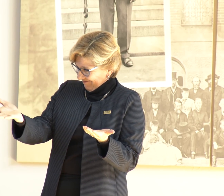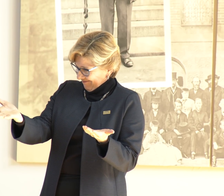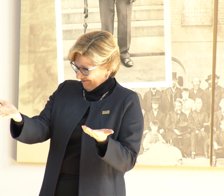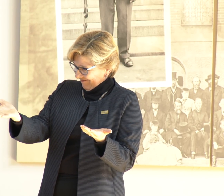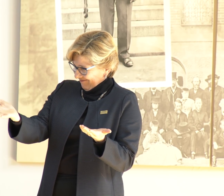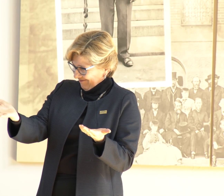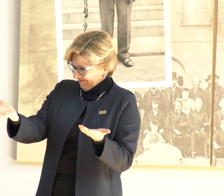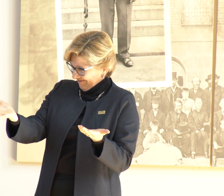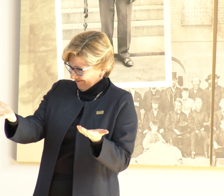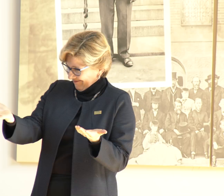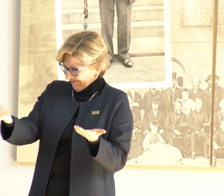Harvard Corson, please stand.